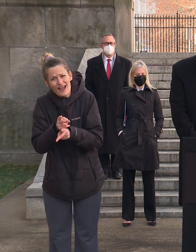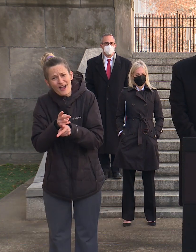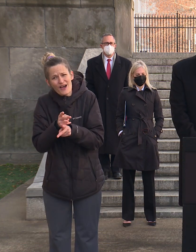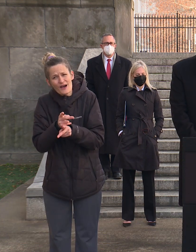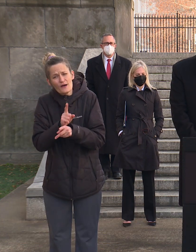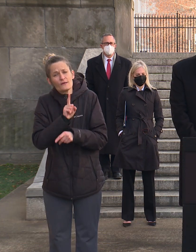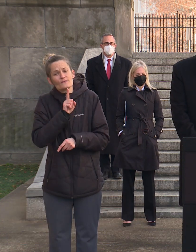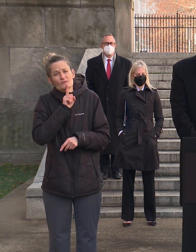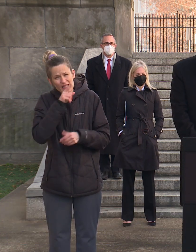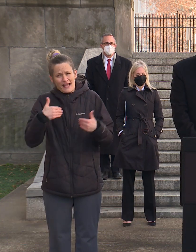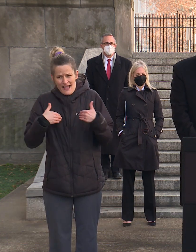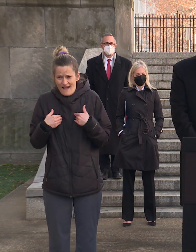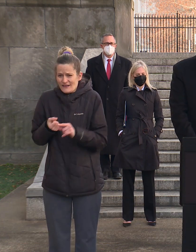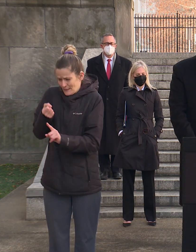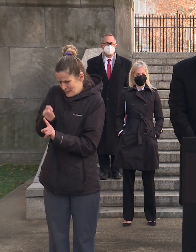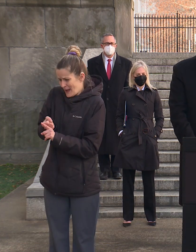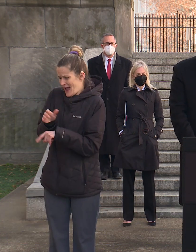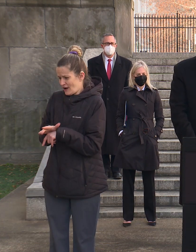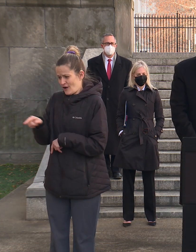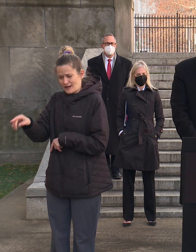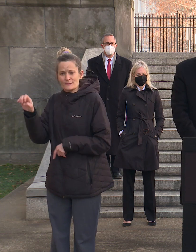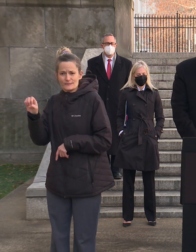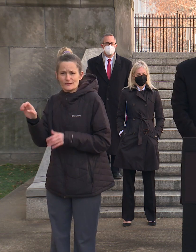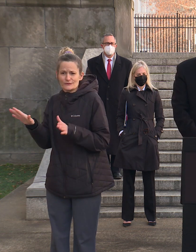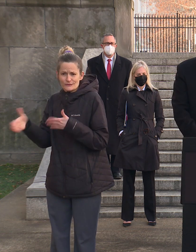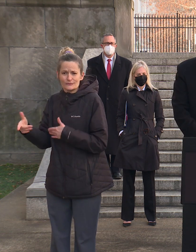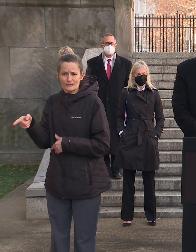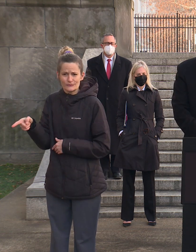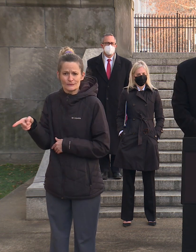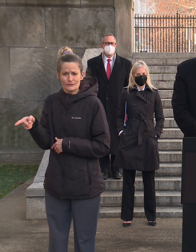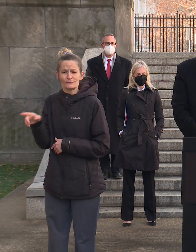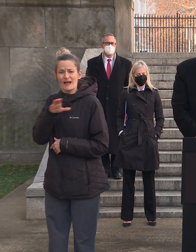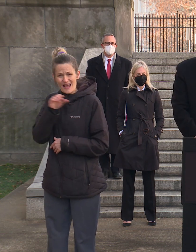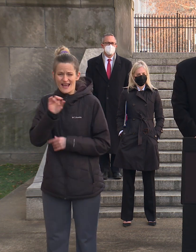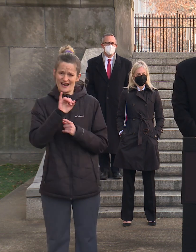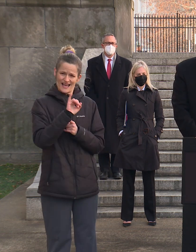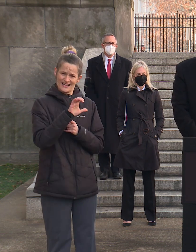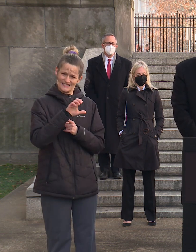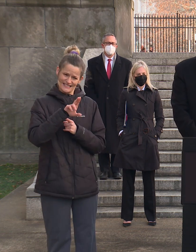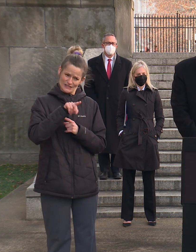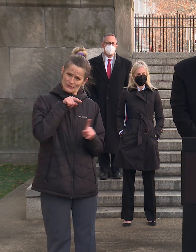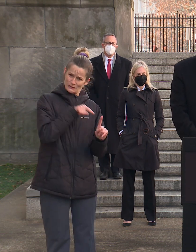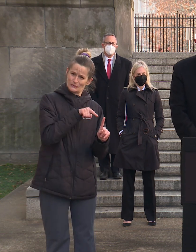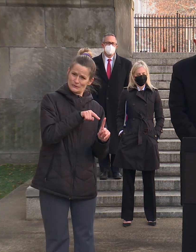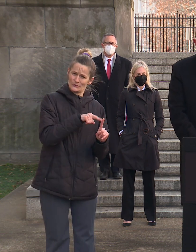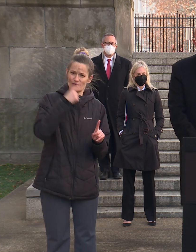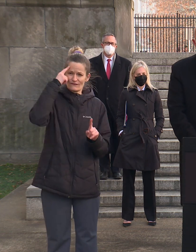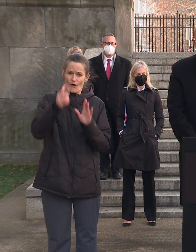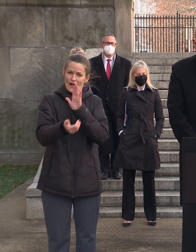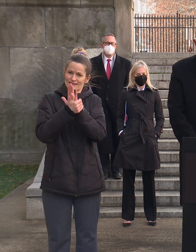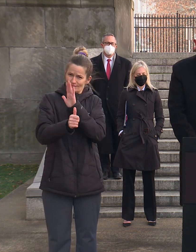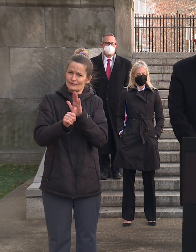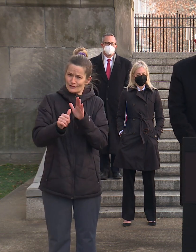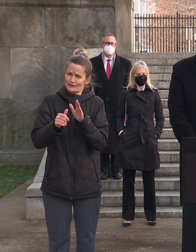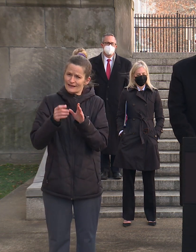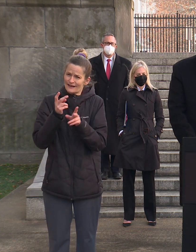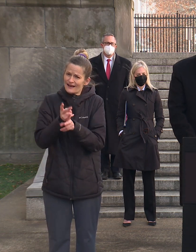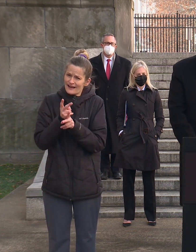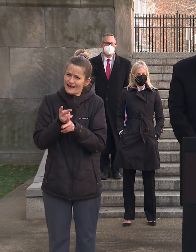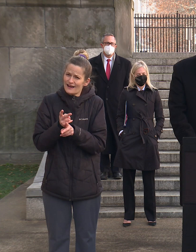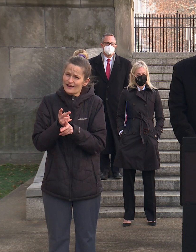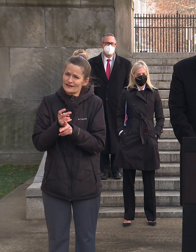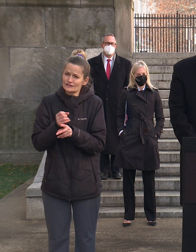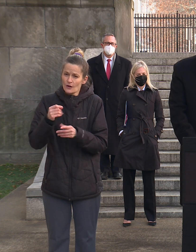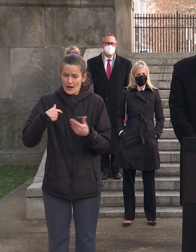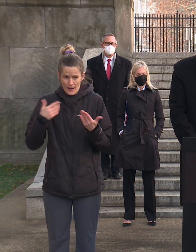our emergency room and our ICUs in the higher levels of care. So I come to you today to just ask for